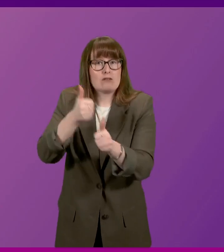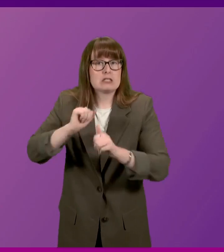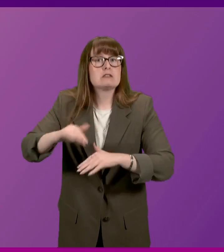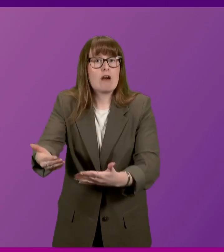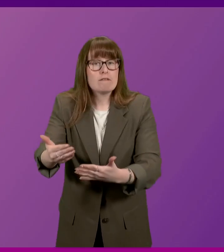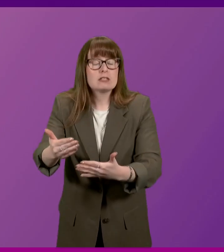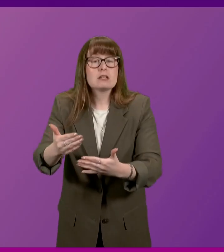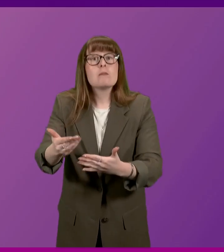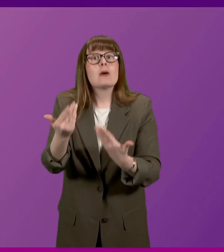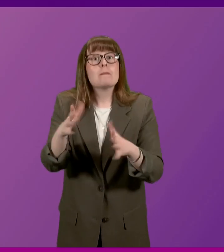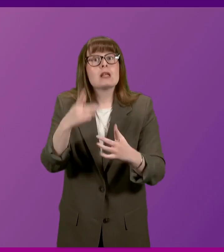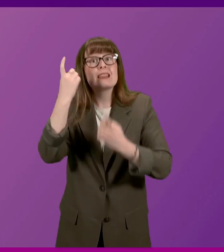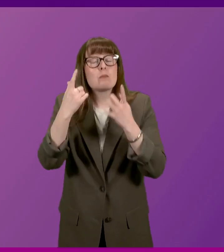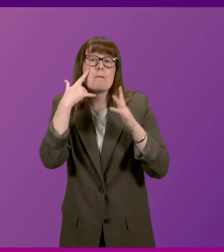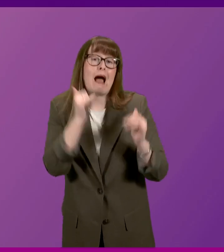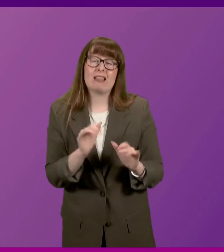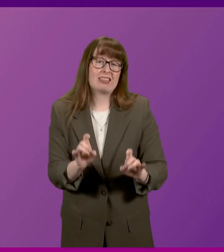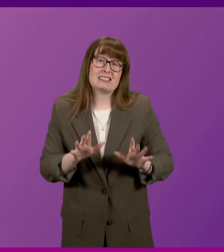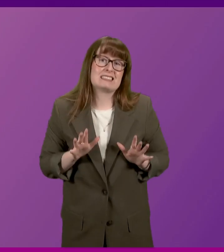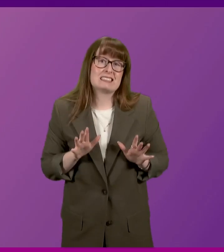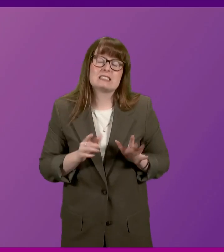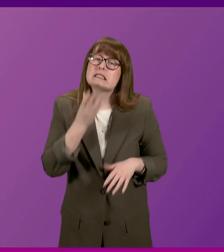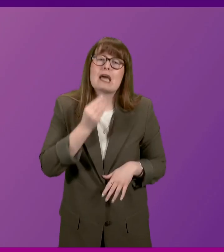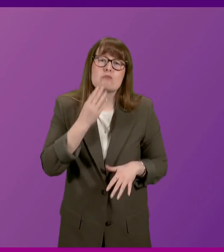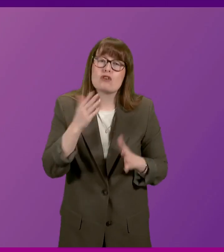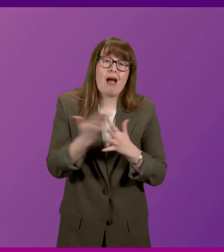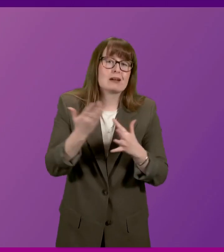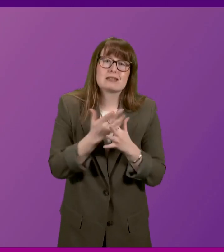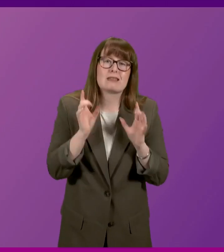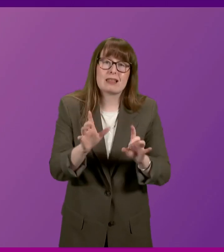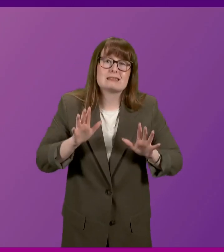But that's only been considered as a pilot so far. It's a temporary provision which